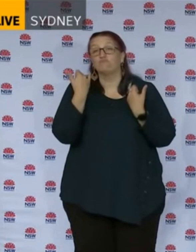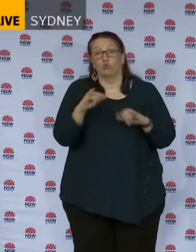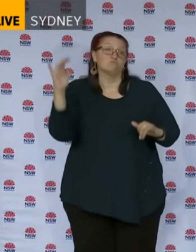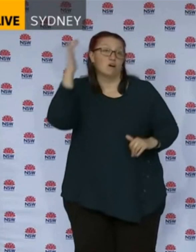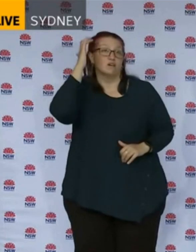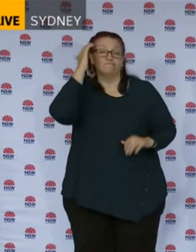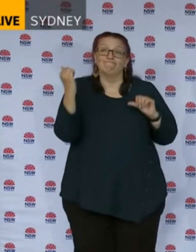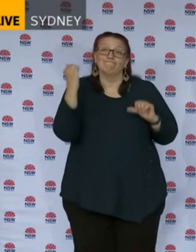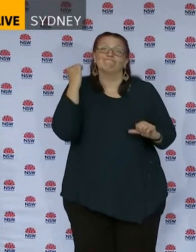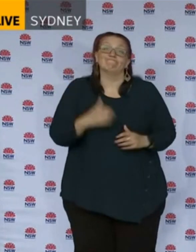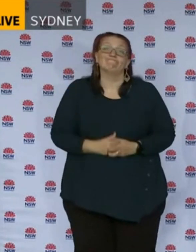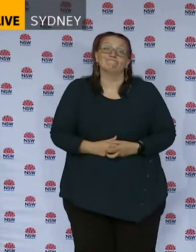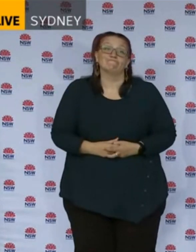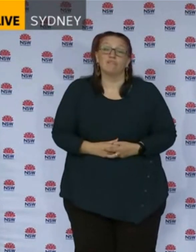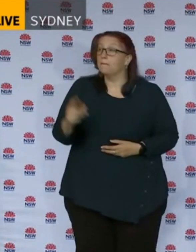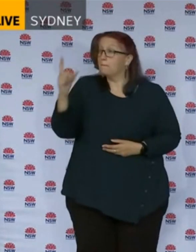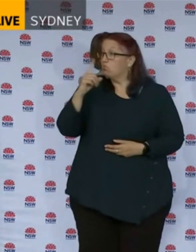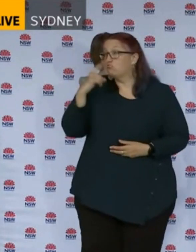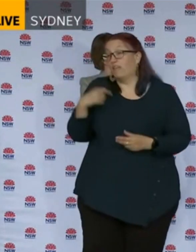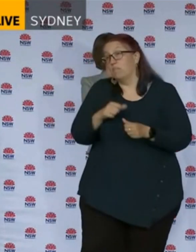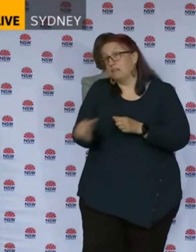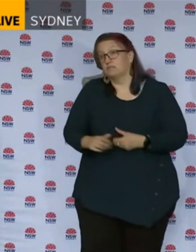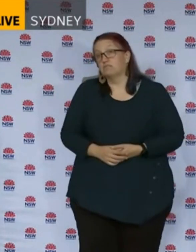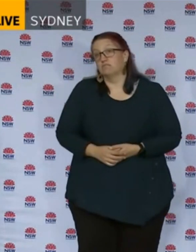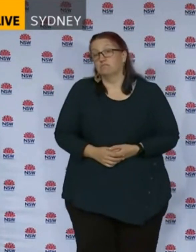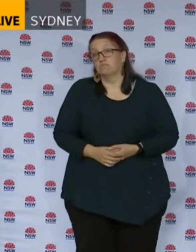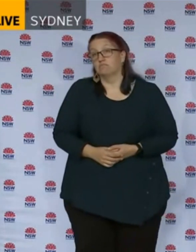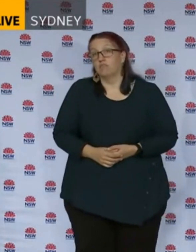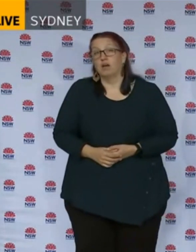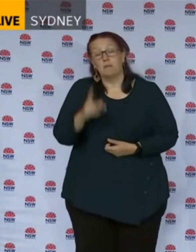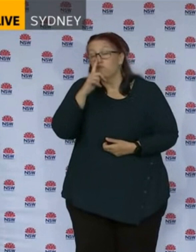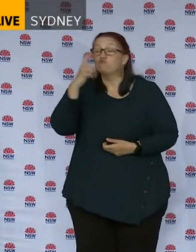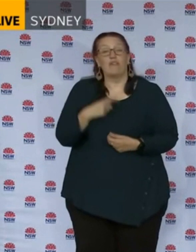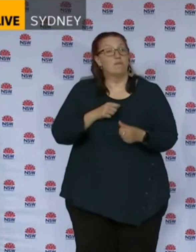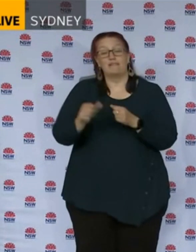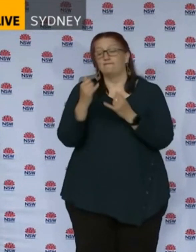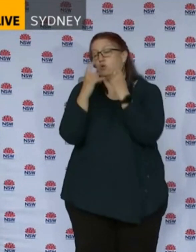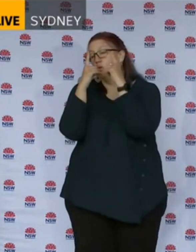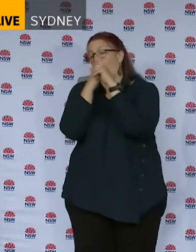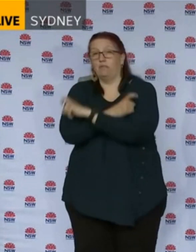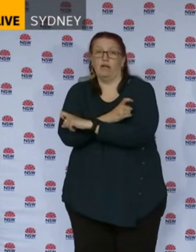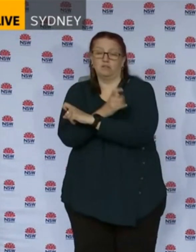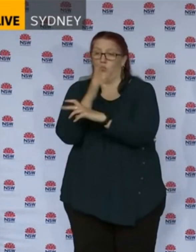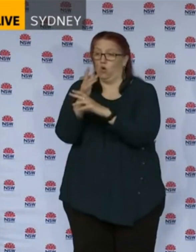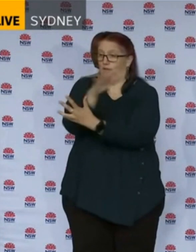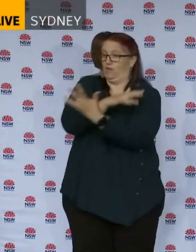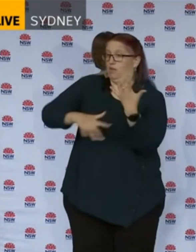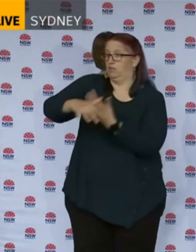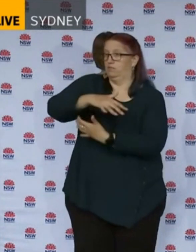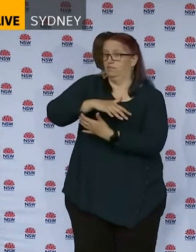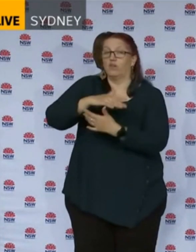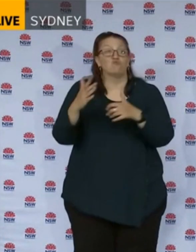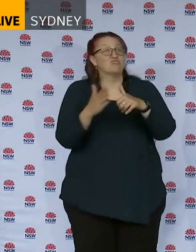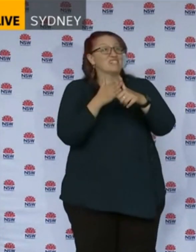best with their best intent in trying to manage this complex workplace environment. That originally